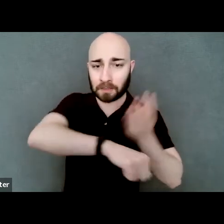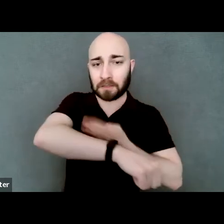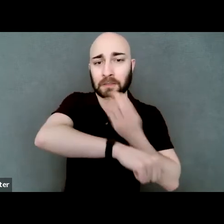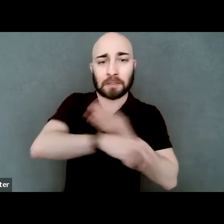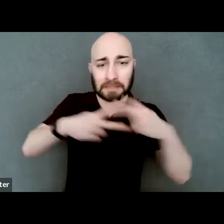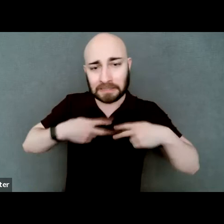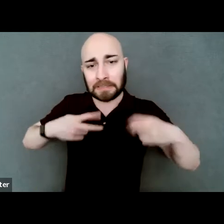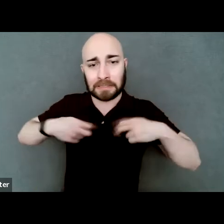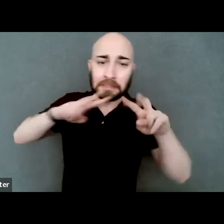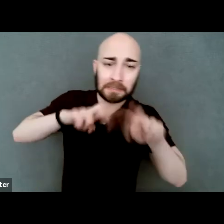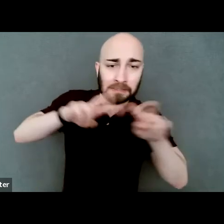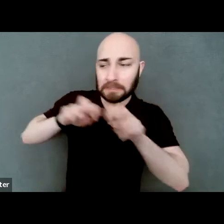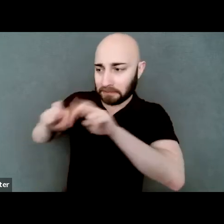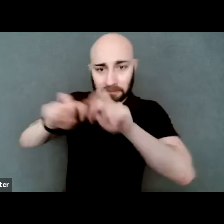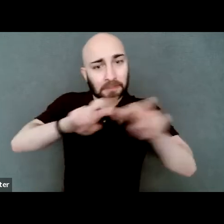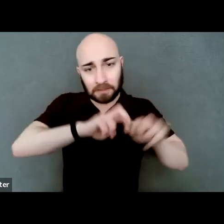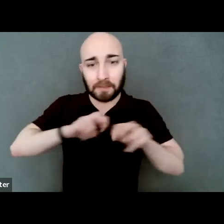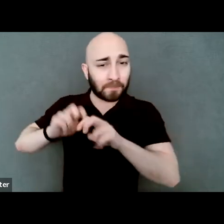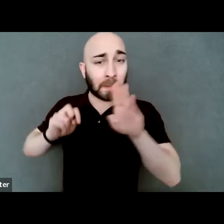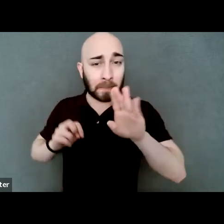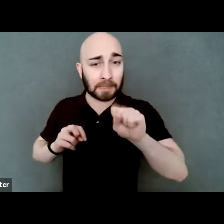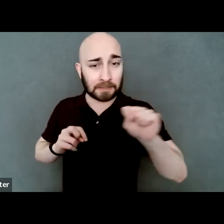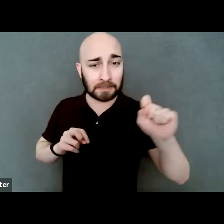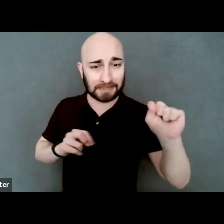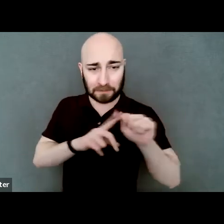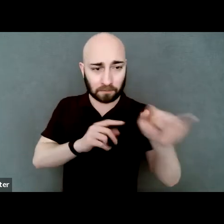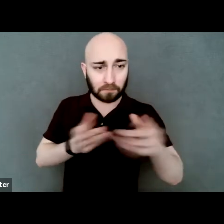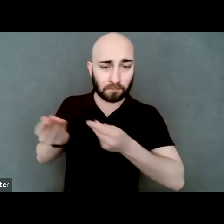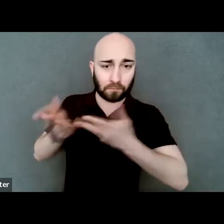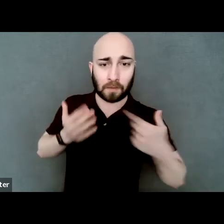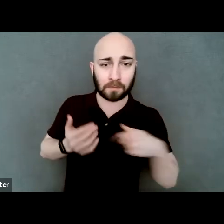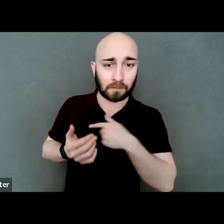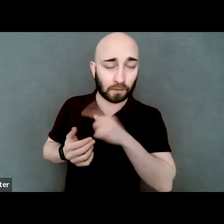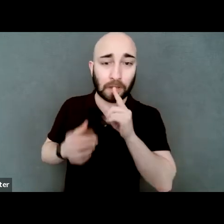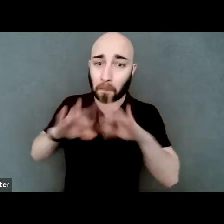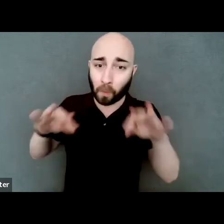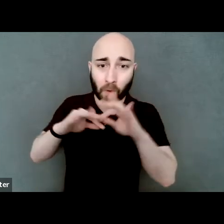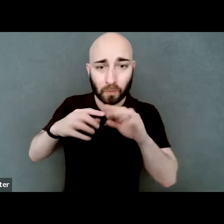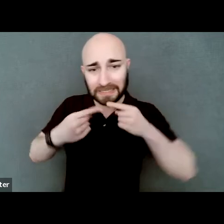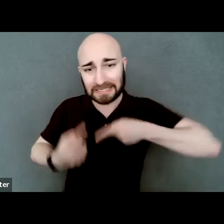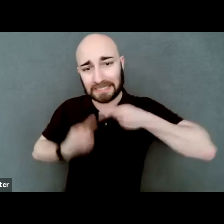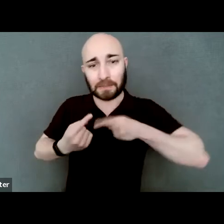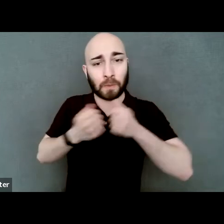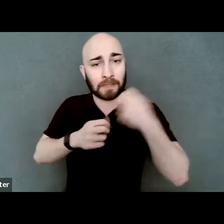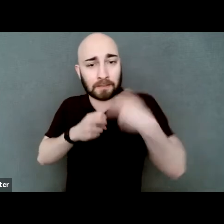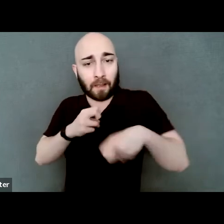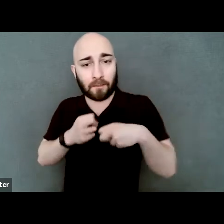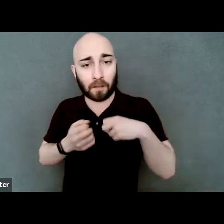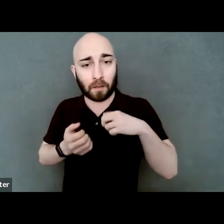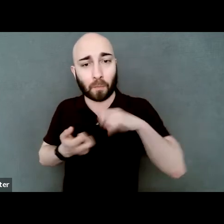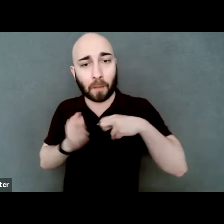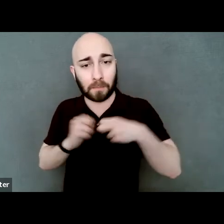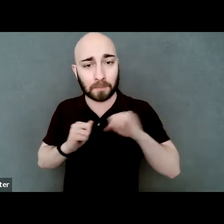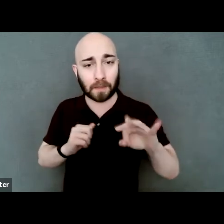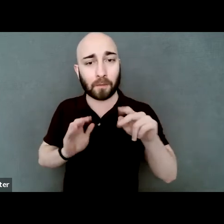that the BSTT has provided and really grappling with like tough problems of practice is what I like to call it. So that's